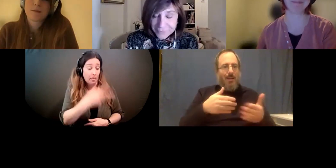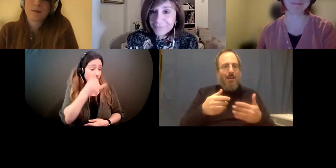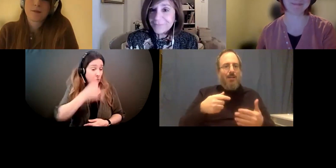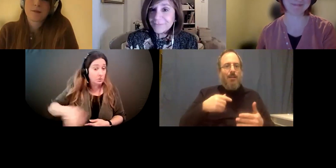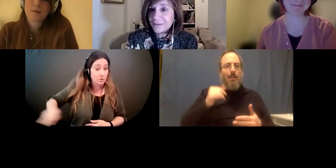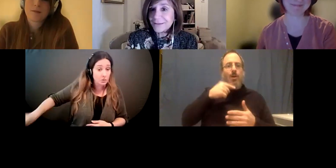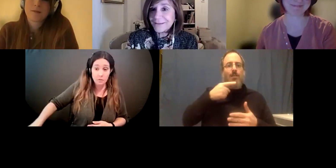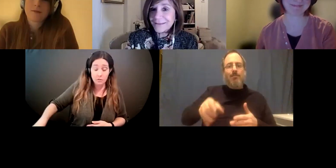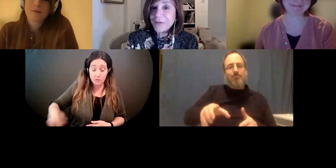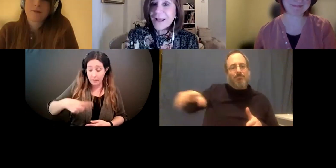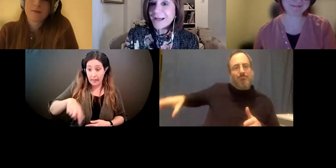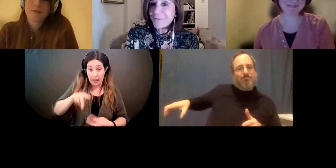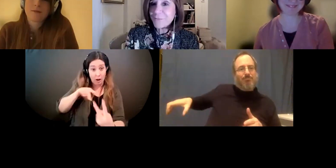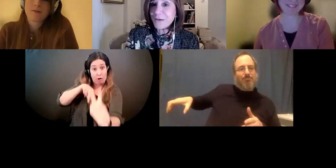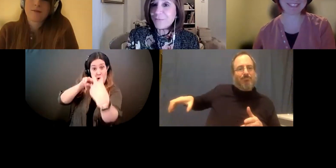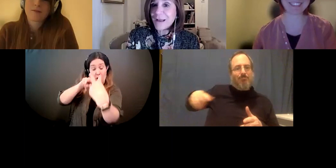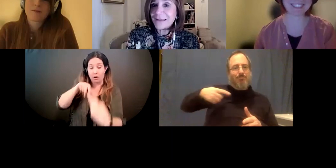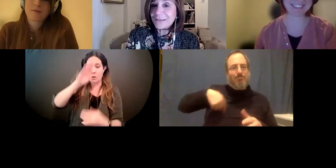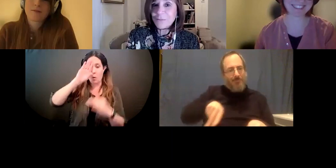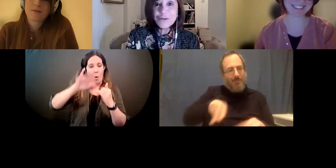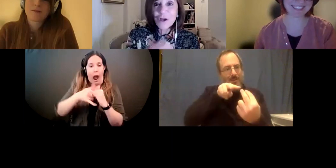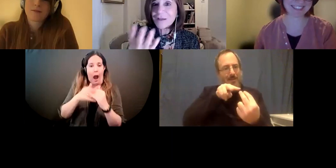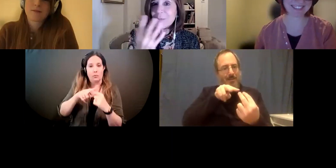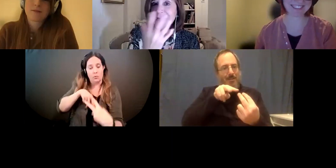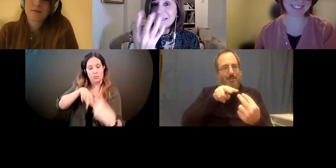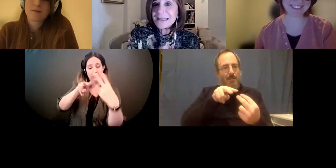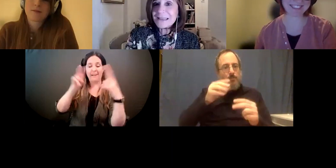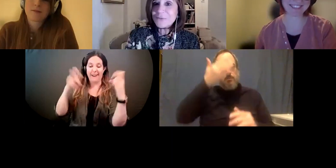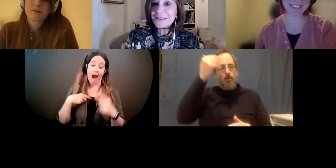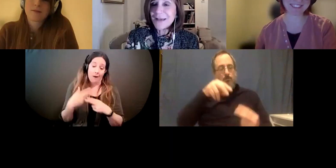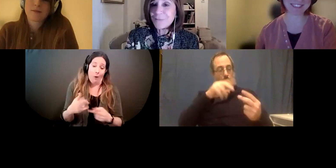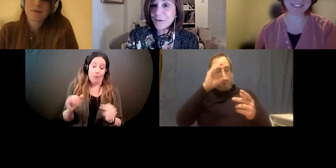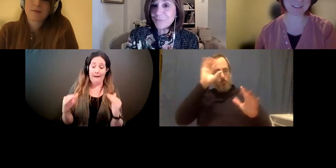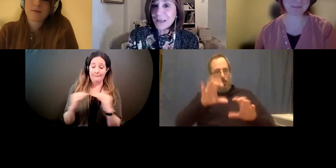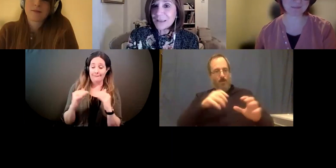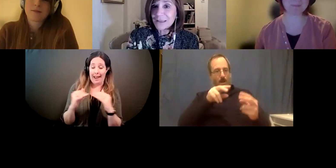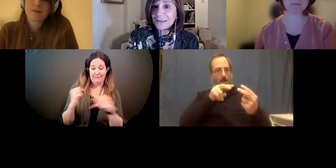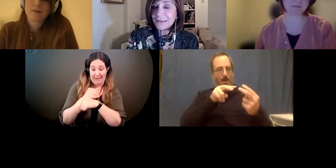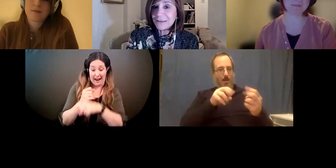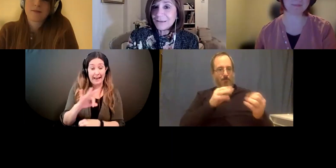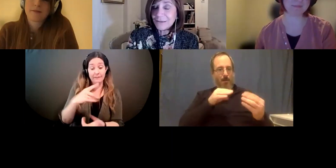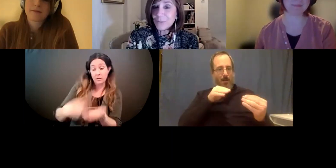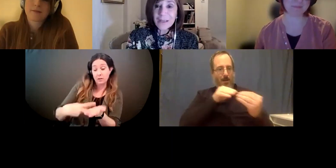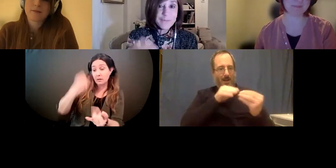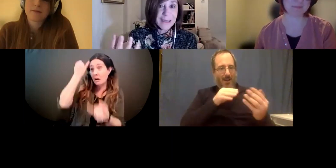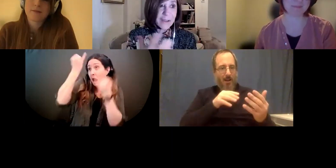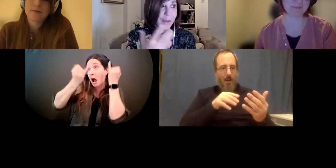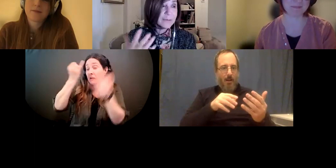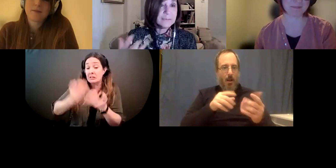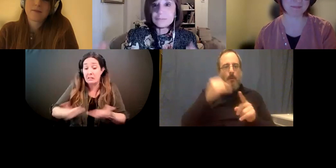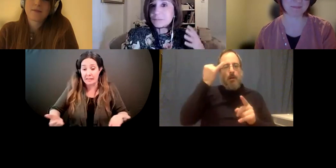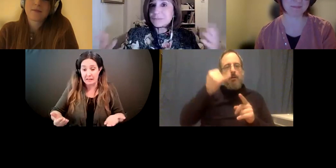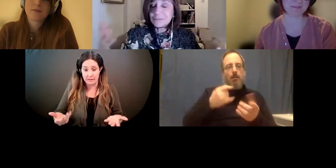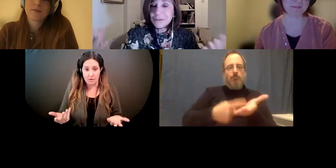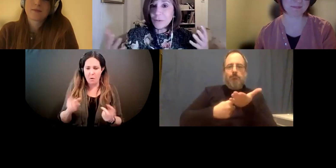know how to have a fair fight. If you're talking about ideas, you need to have a fair fight. We're not fighting